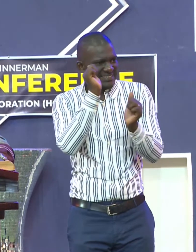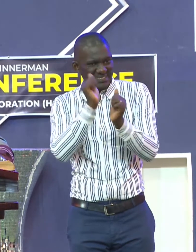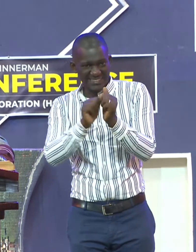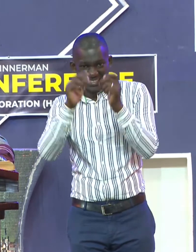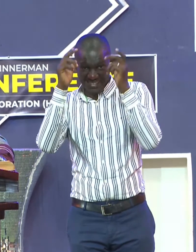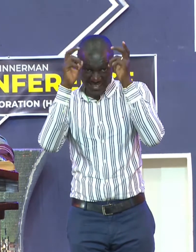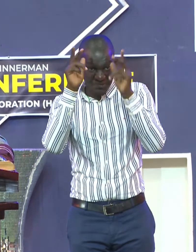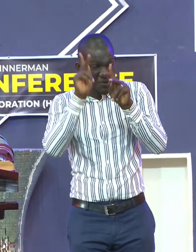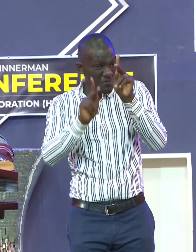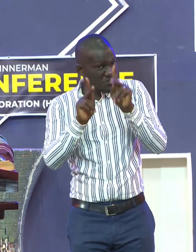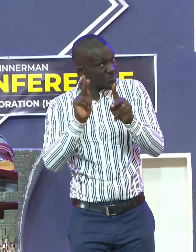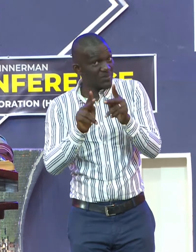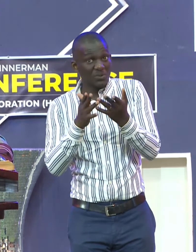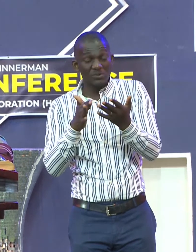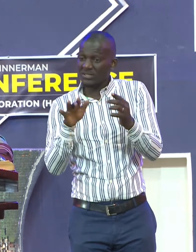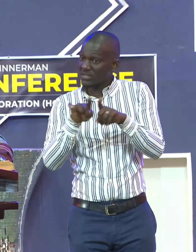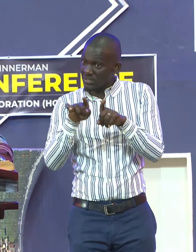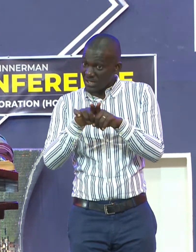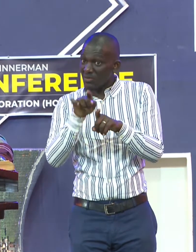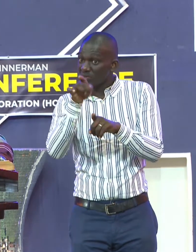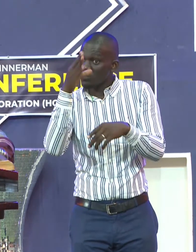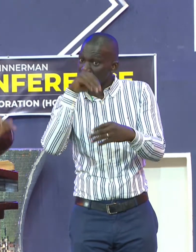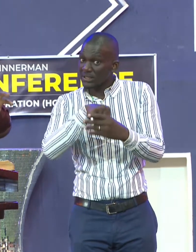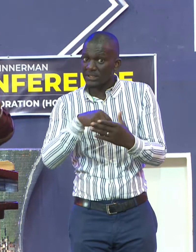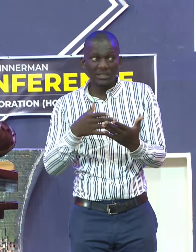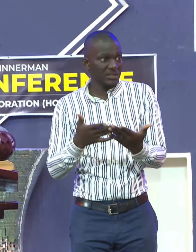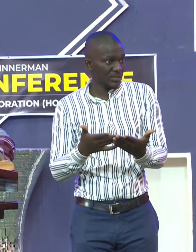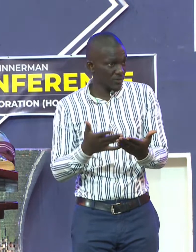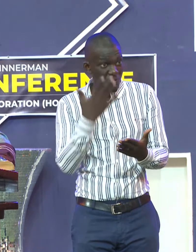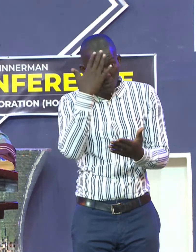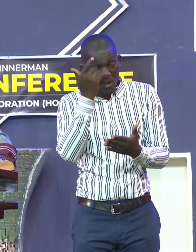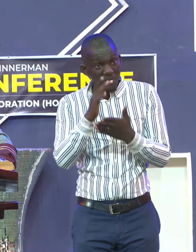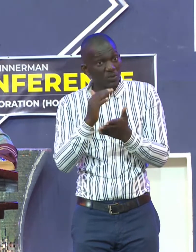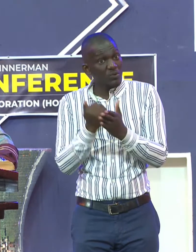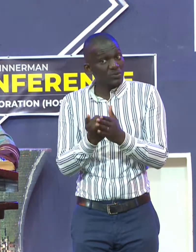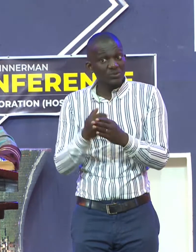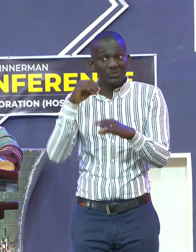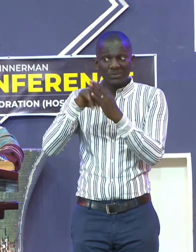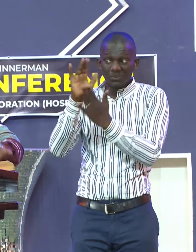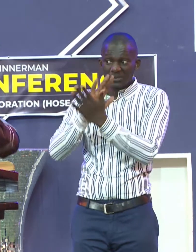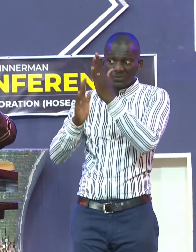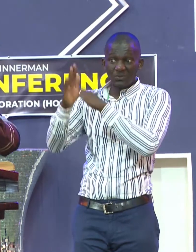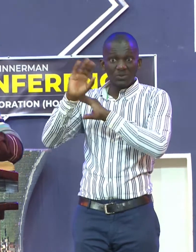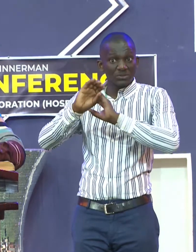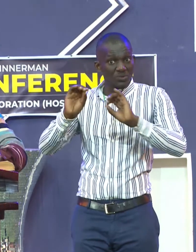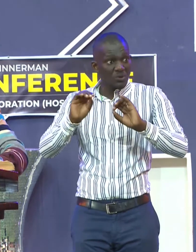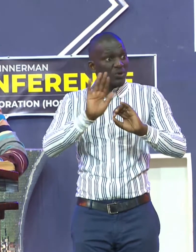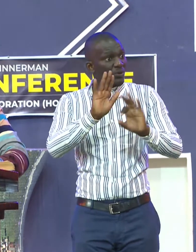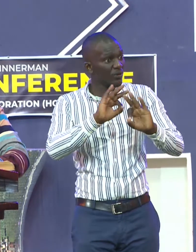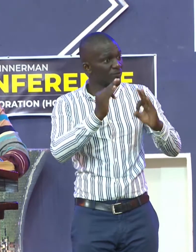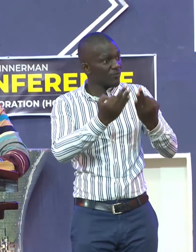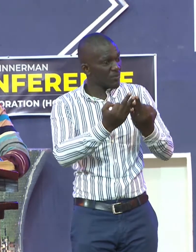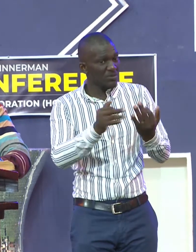When he's tearing the evil ones, he will tear you as well. Your works will be torn.